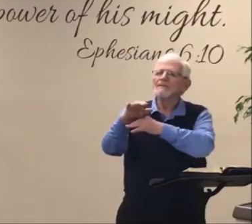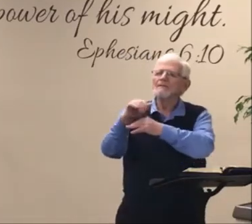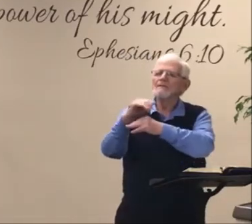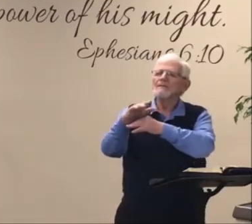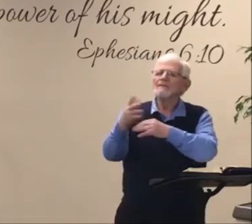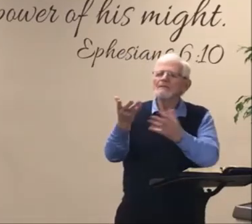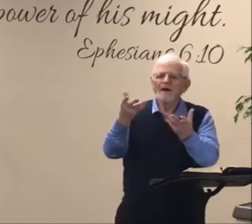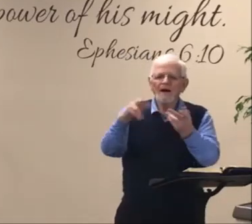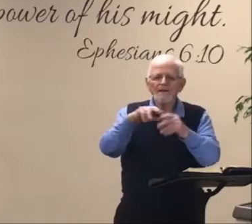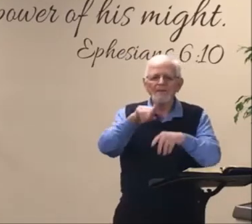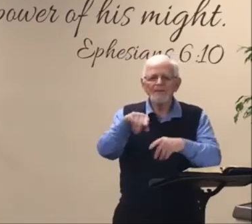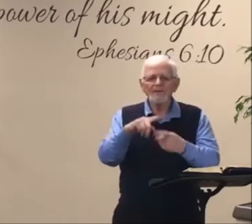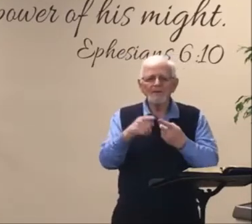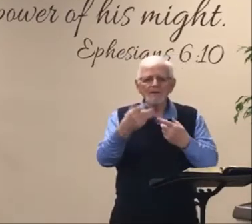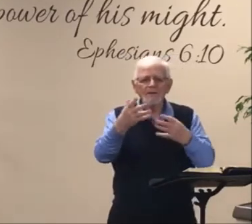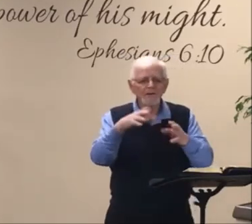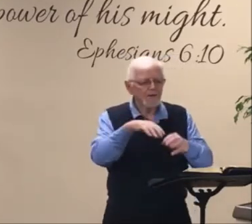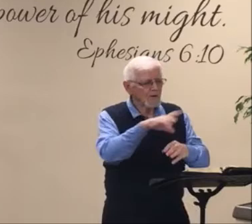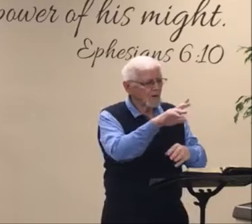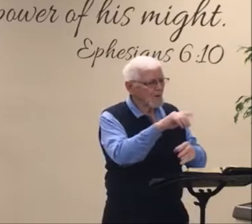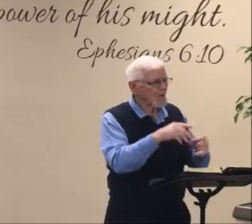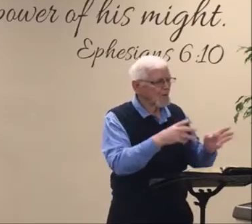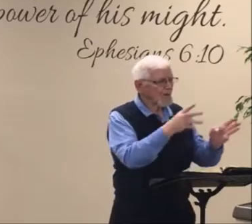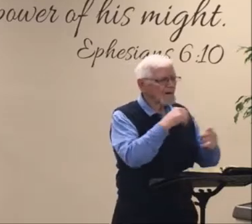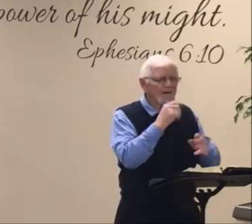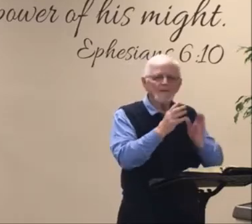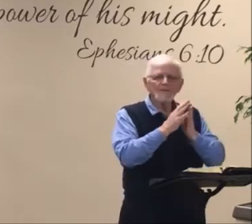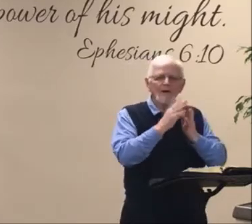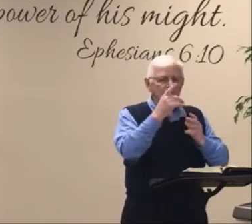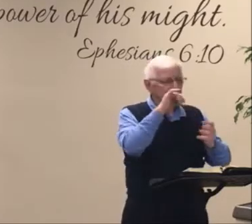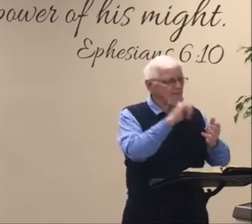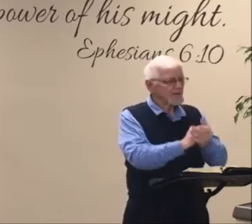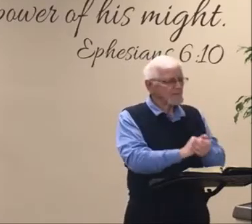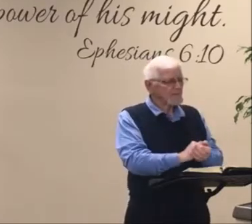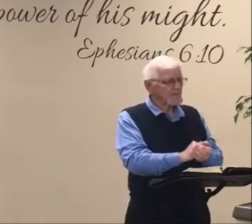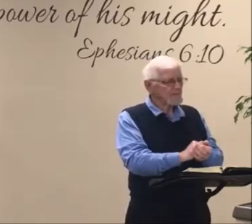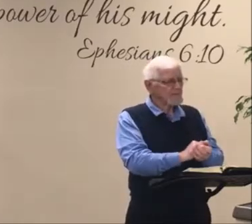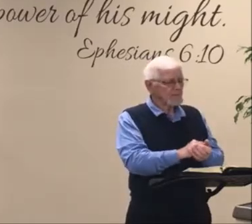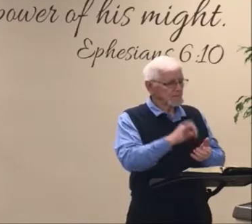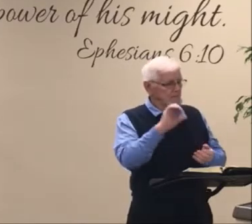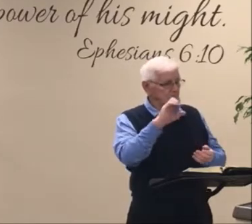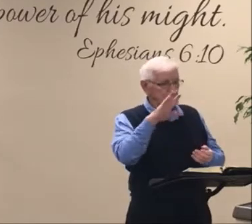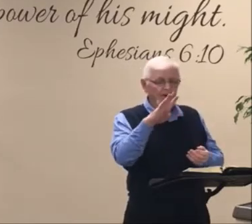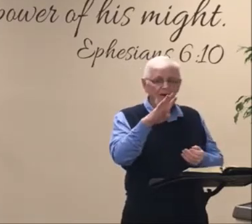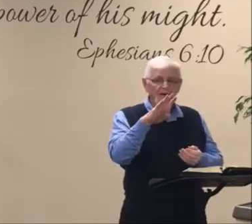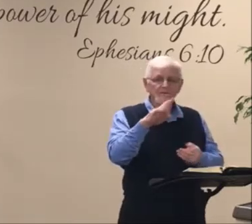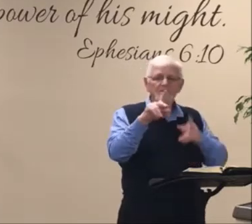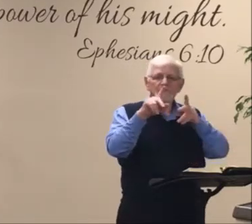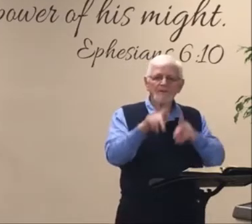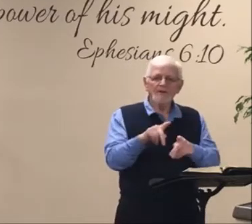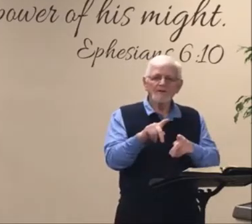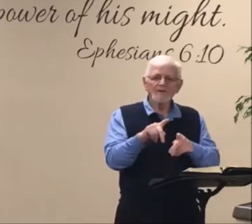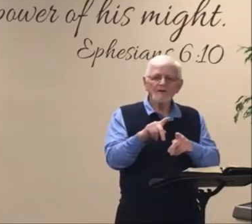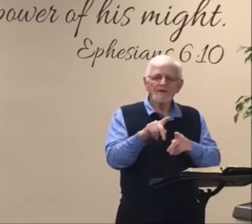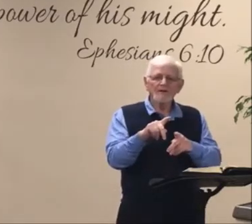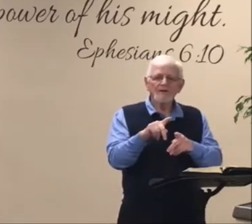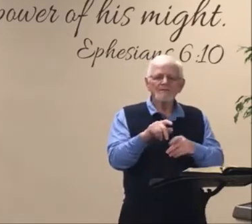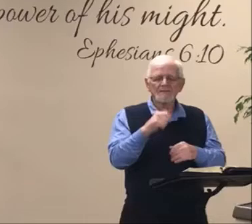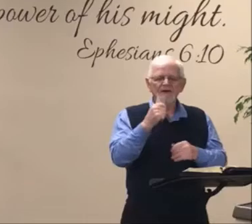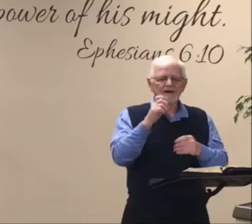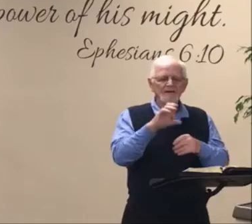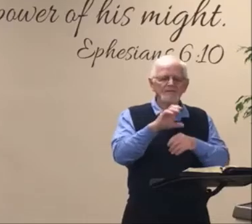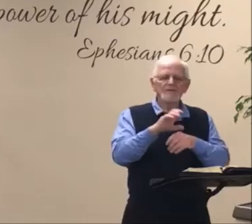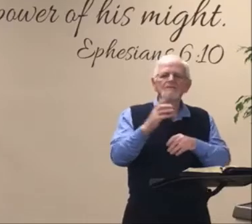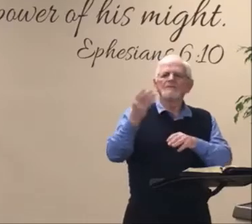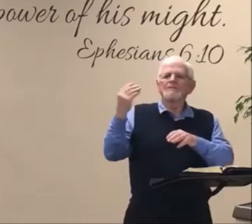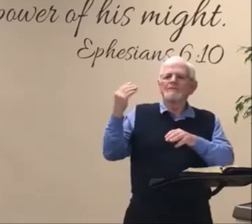What happens when you go your own way? You don't pray about your own career decisions. Jacob's the kind of guy, I know they don't have churches back then, so to